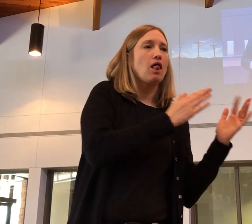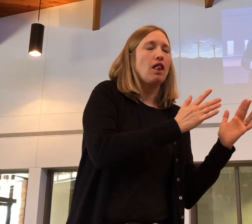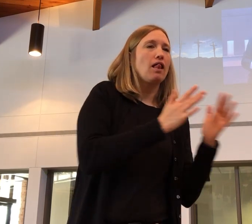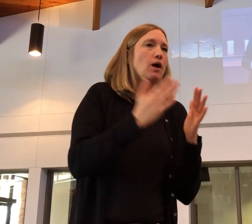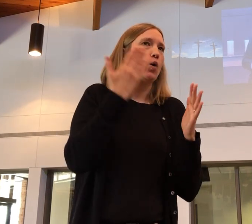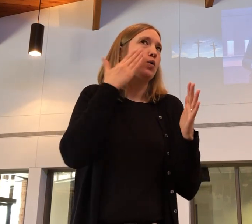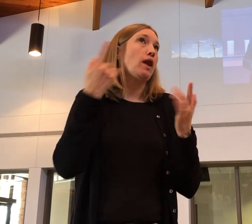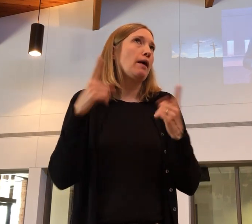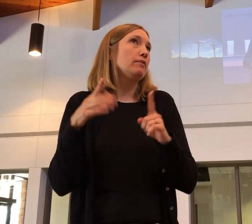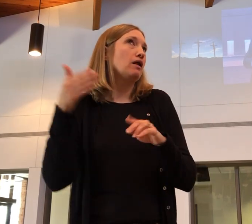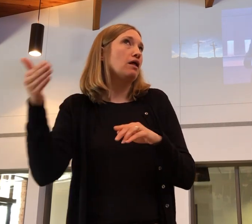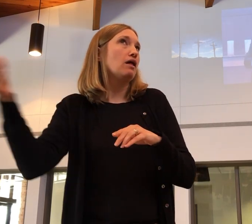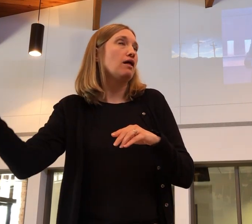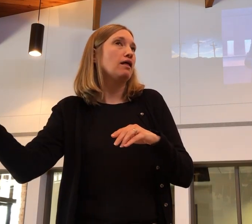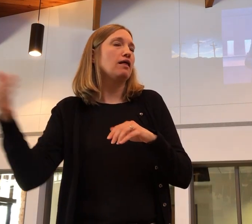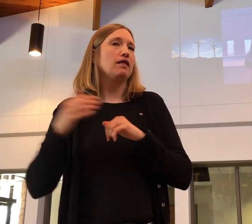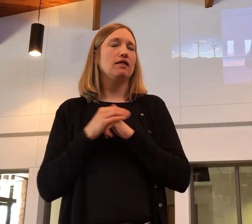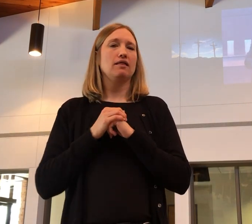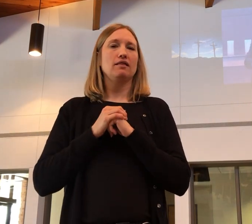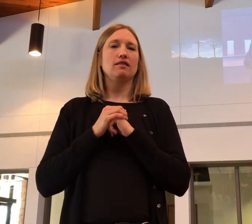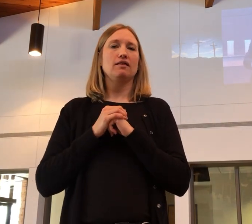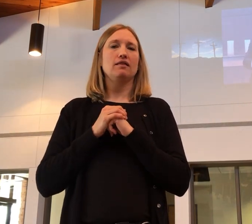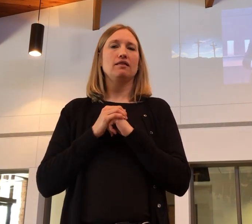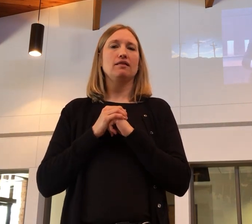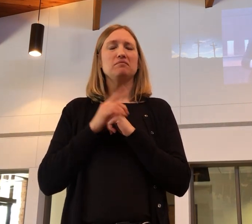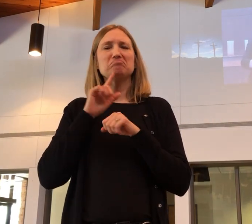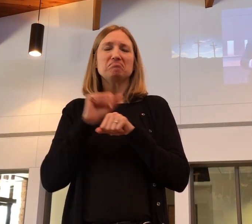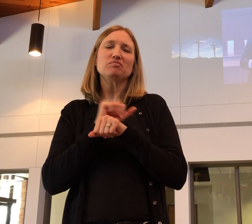But this year, the end isn't in sight.